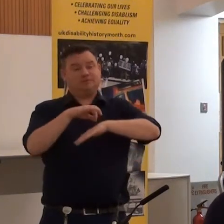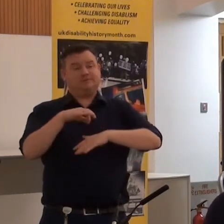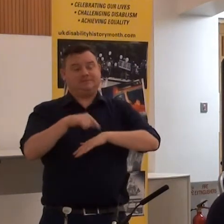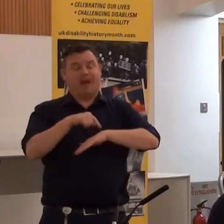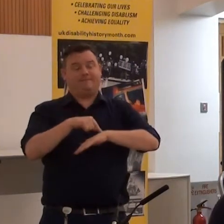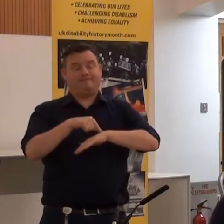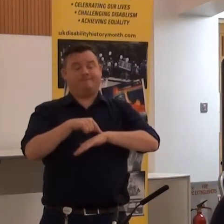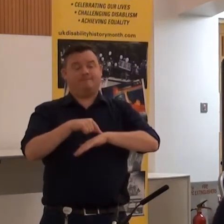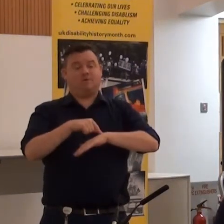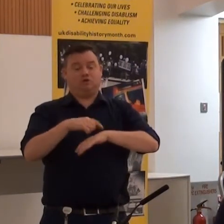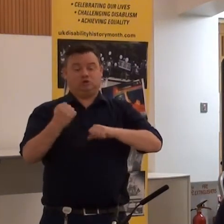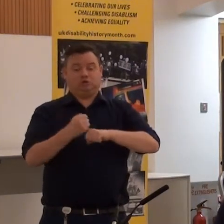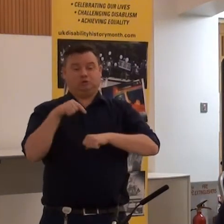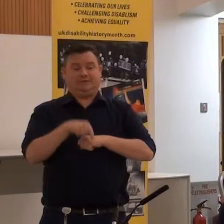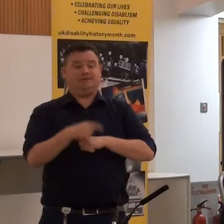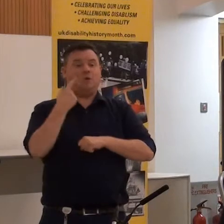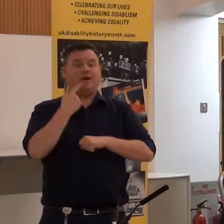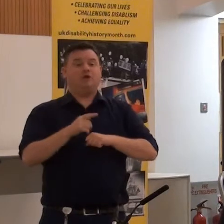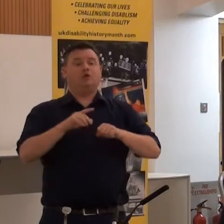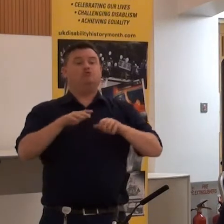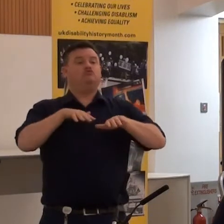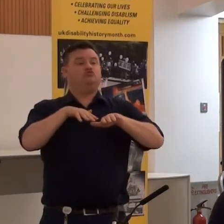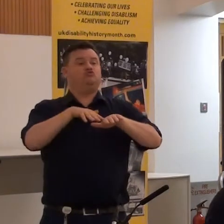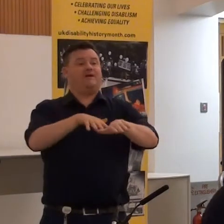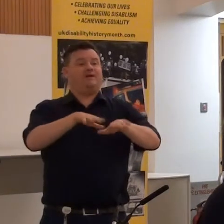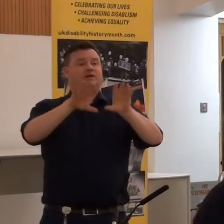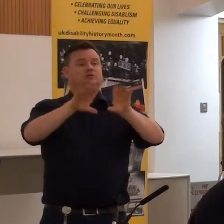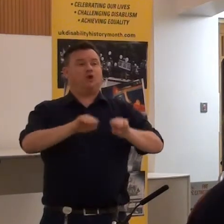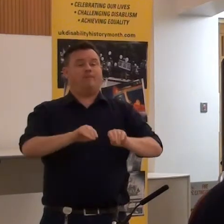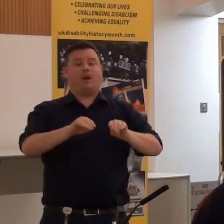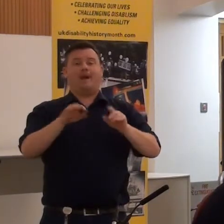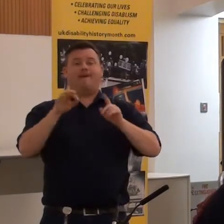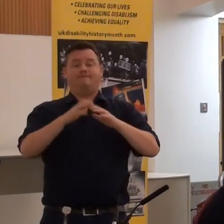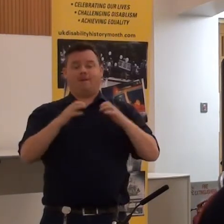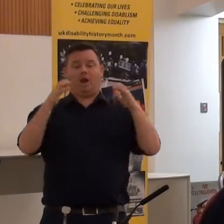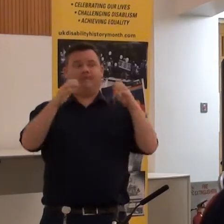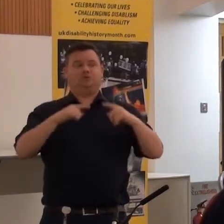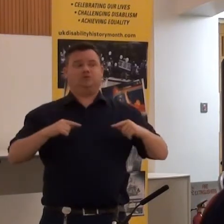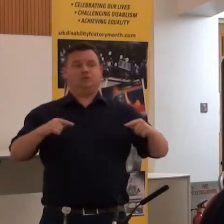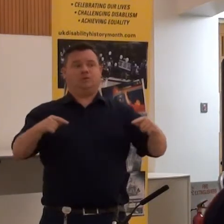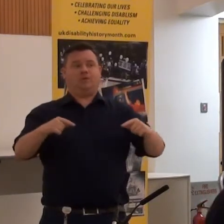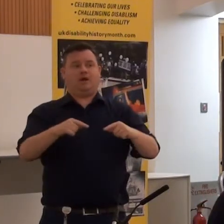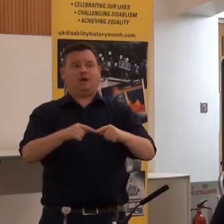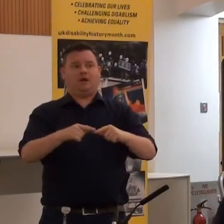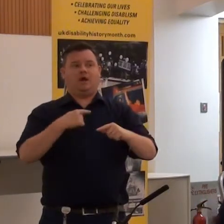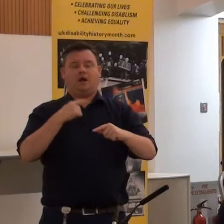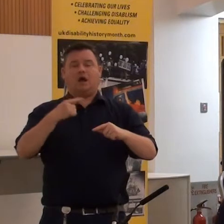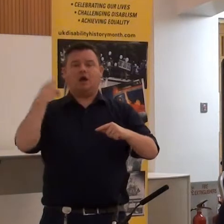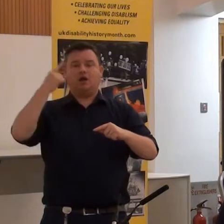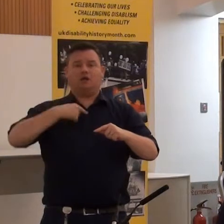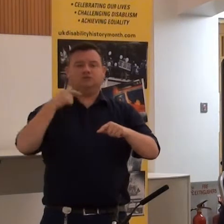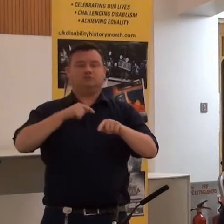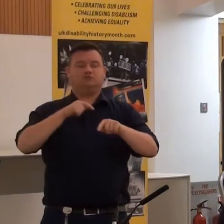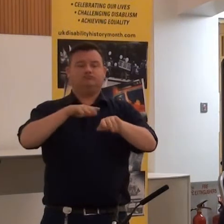Doing it, but you know, when you stop the traffic in the middle of Parliament Square, and the whole of London's